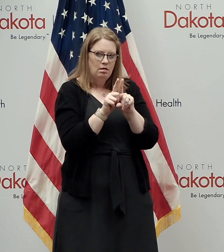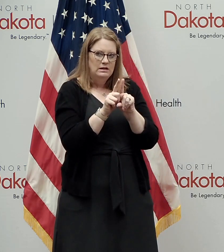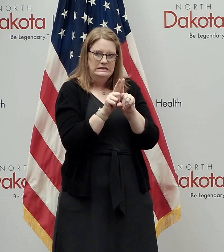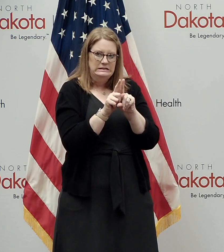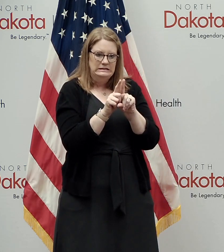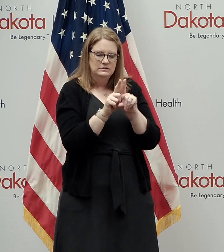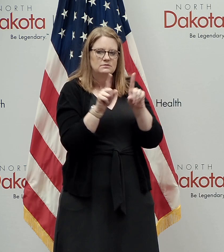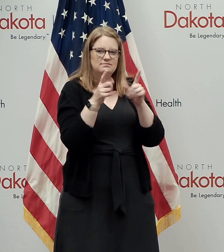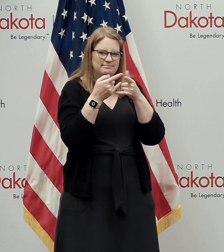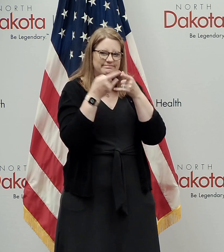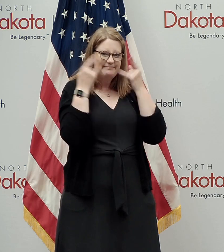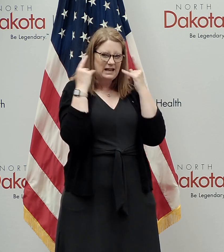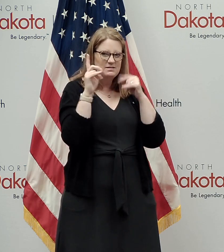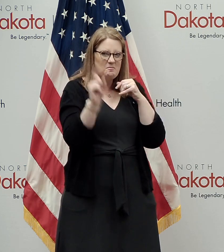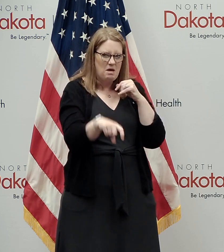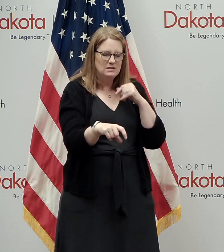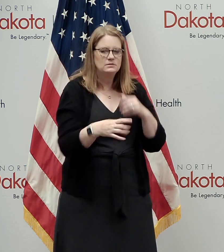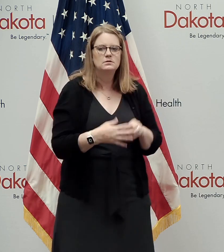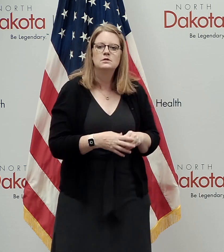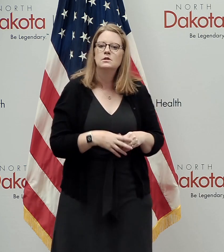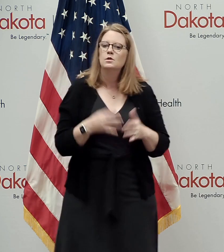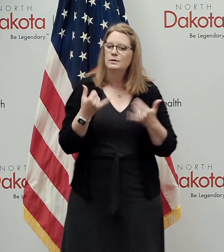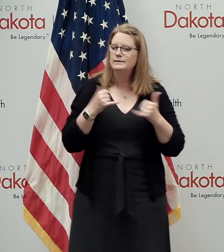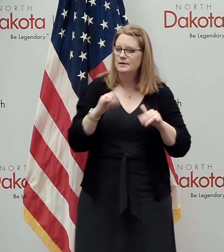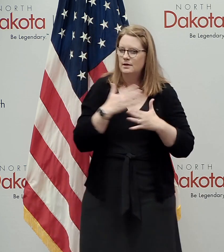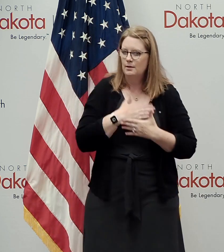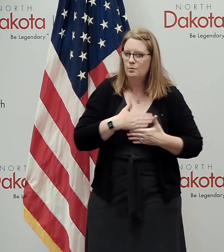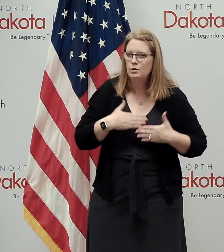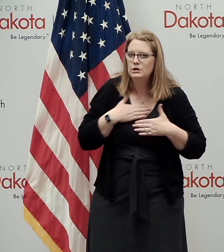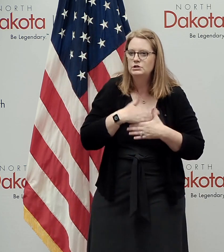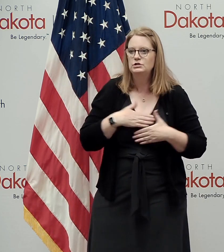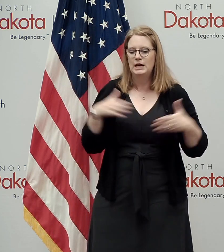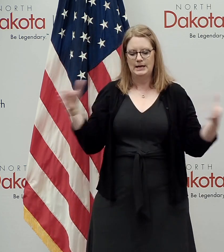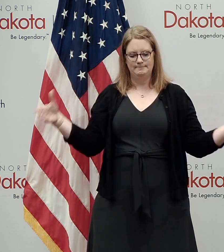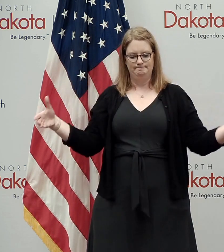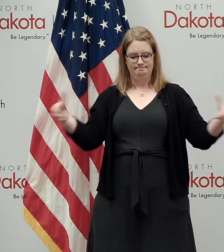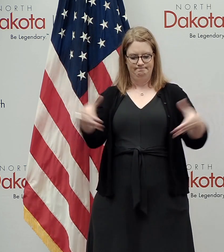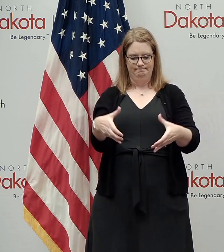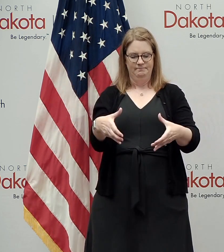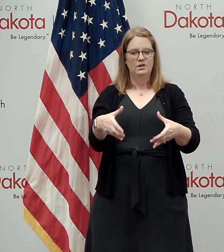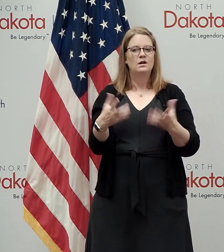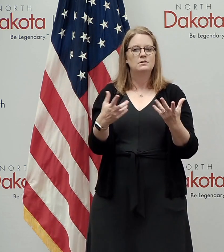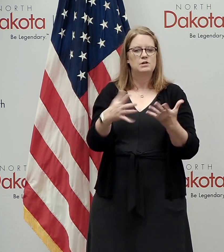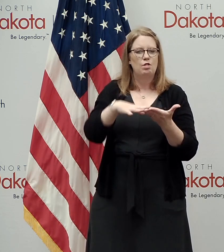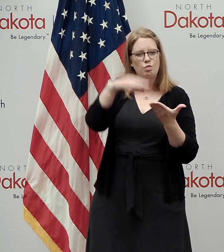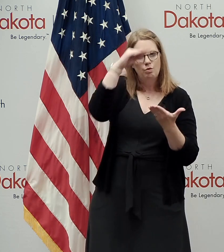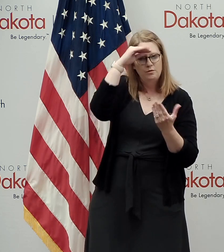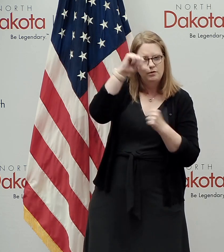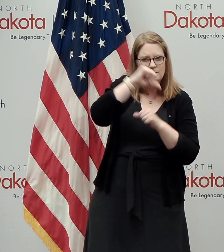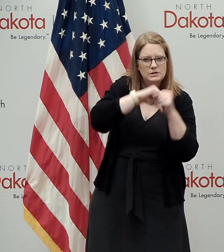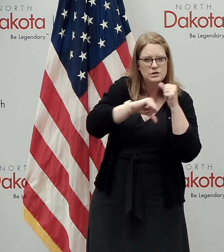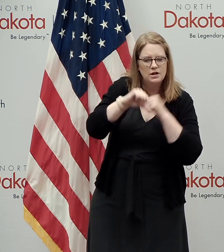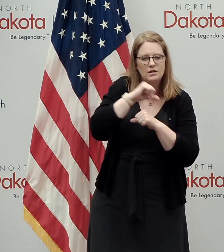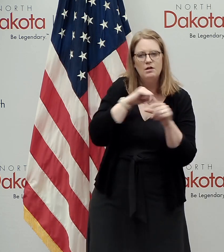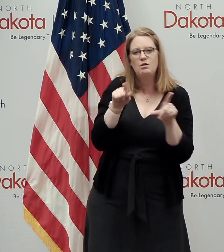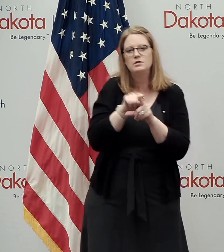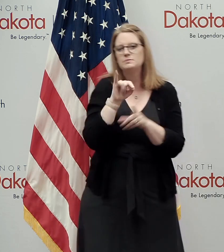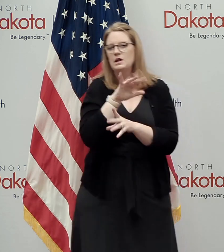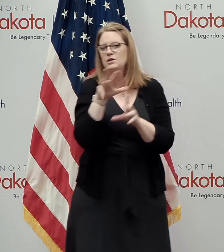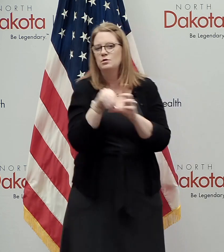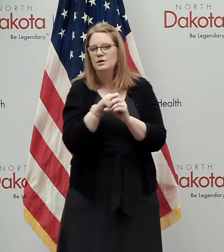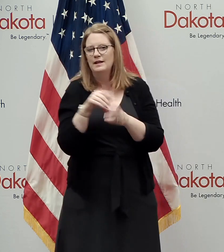possible. We still appreciate the opportunity to be together, to learn from one another, and to be part of the campus